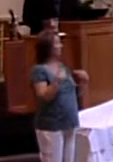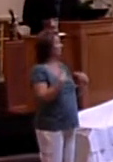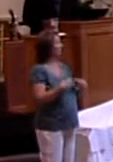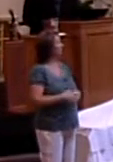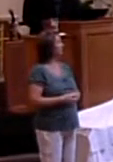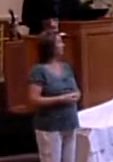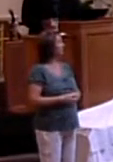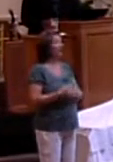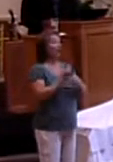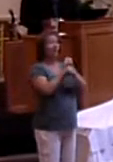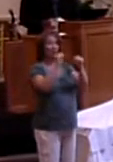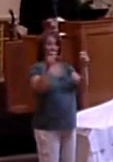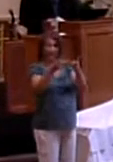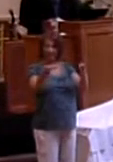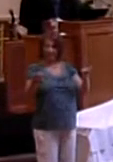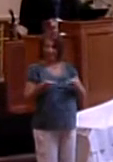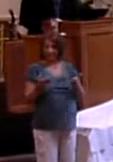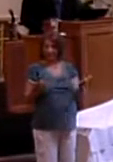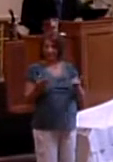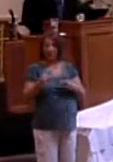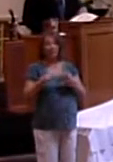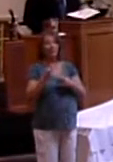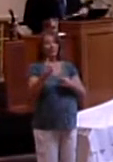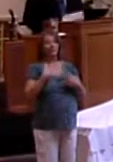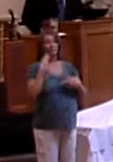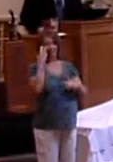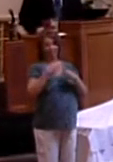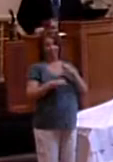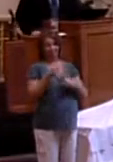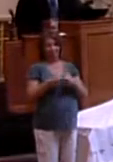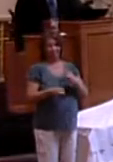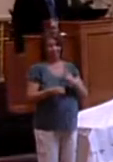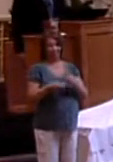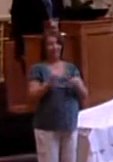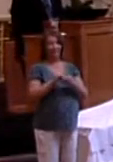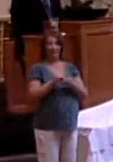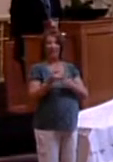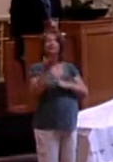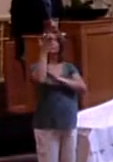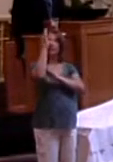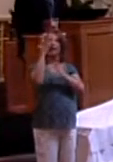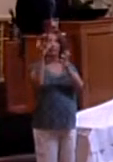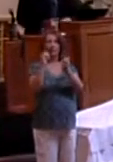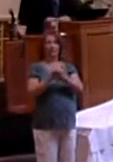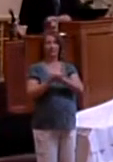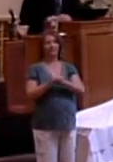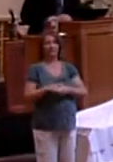A refuge in time of trouble. That's where God wants us to be.